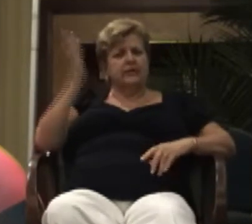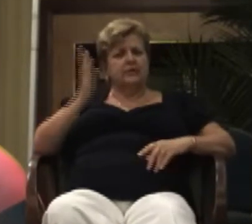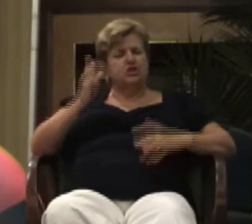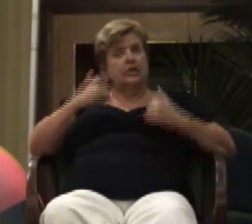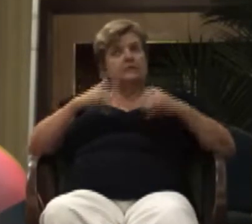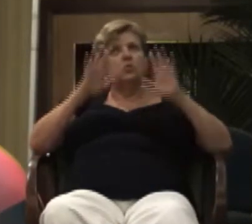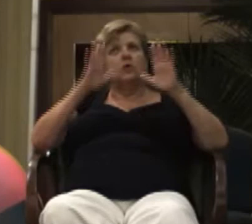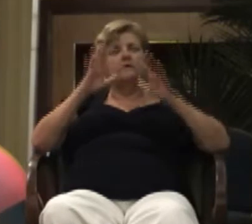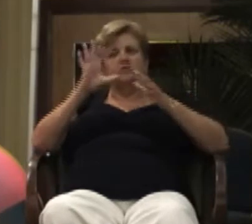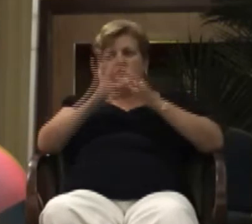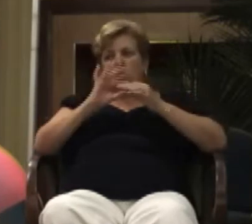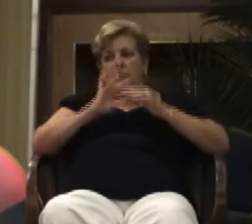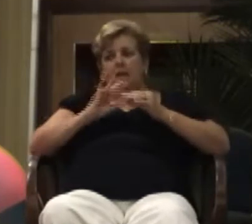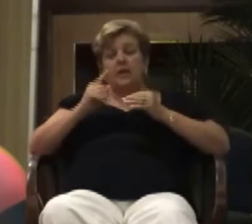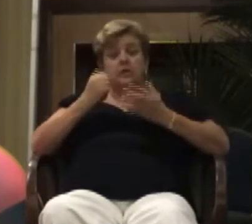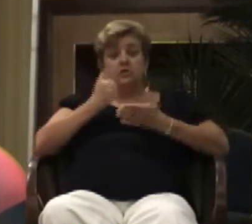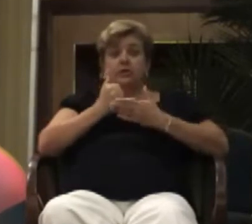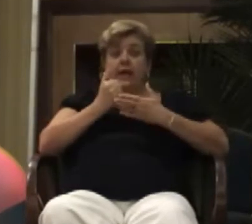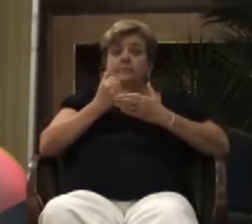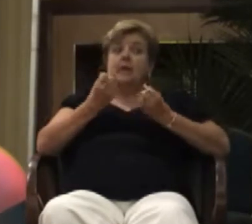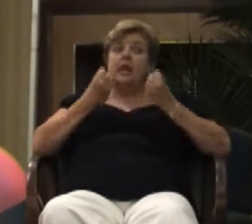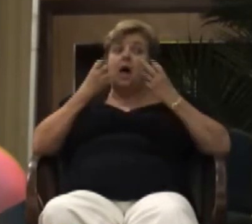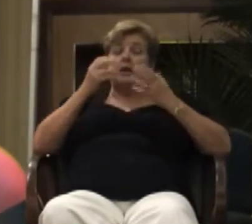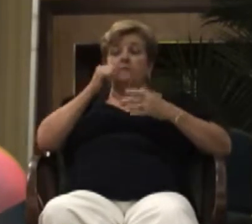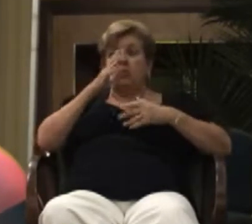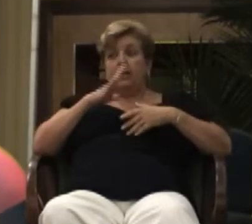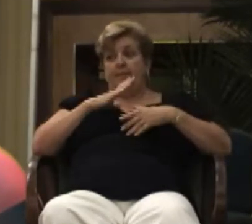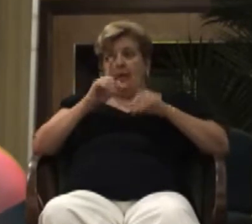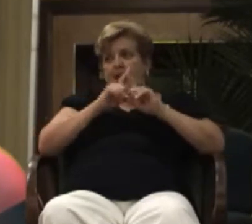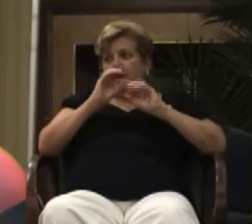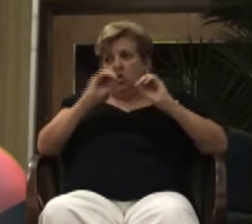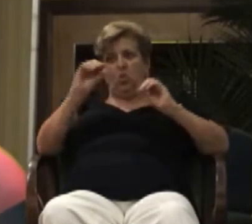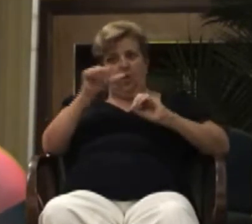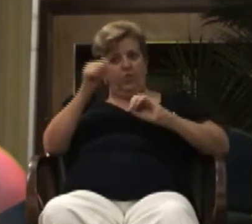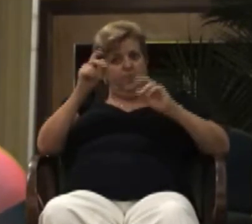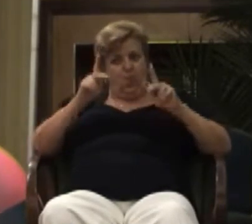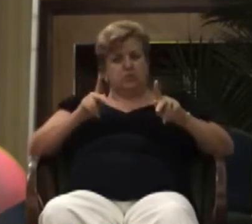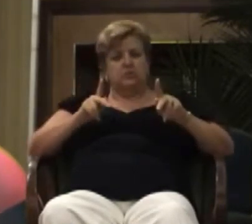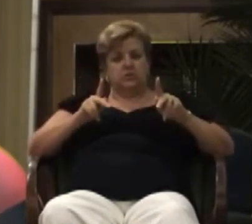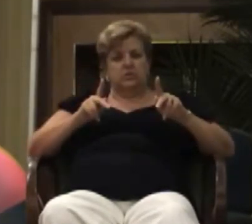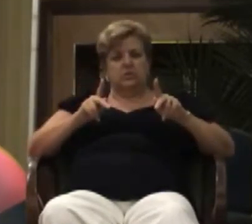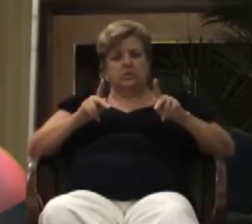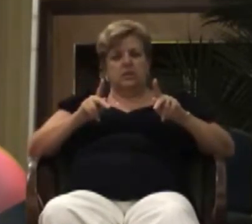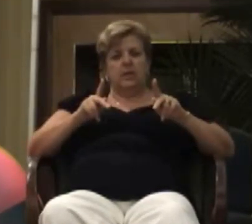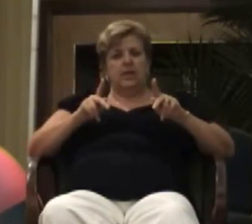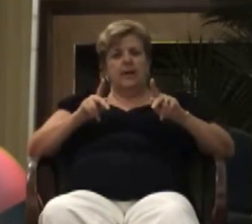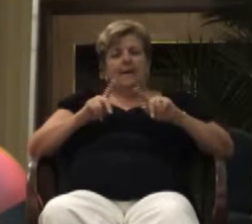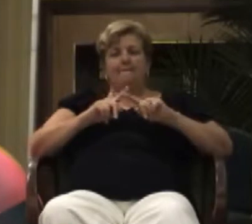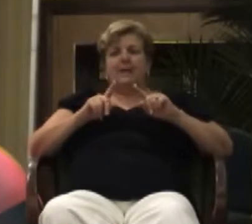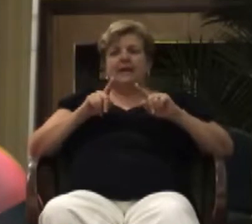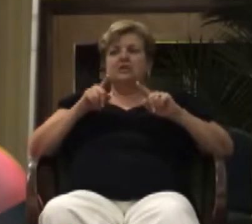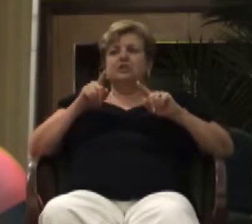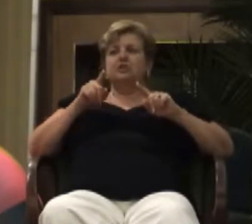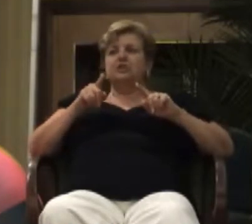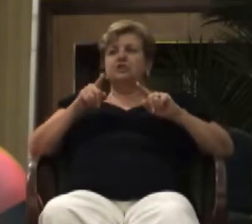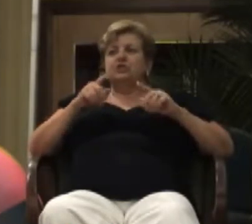helps women like no other person I've seen help women. But she's got another addiction that's hit her,